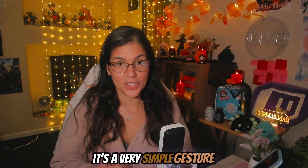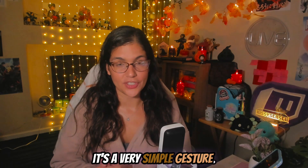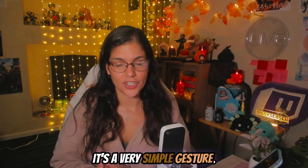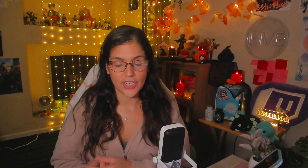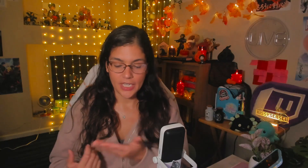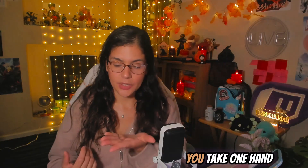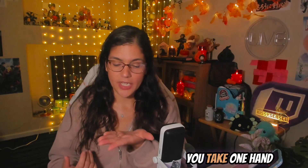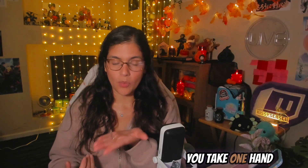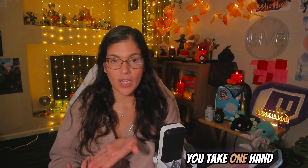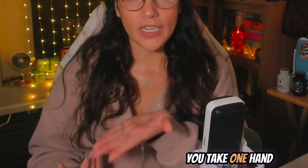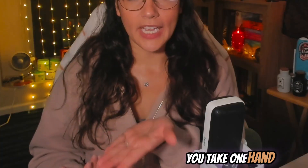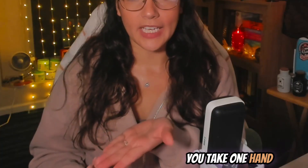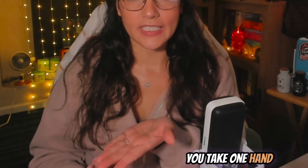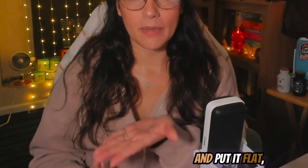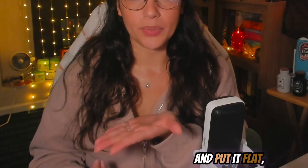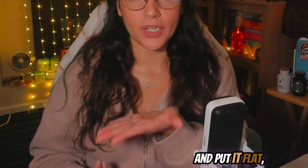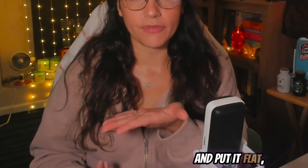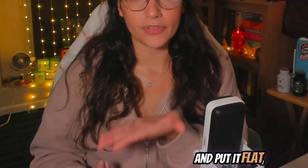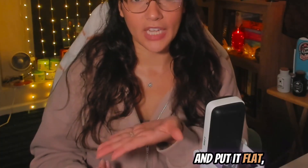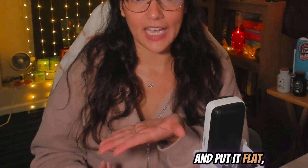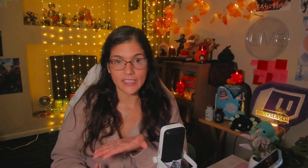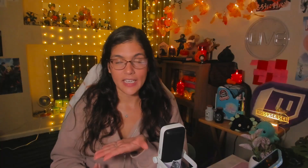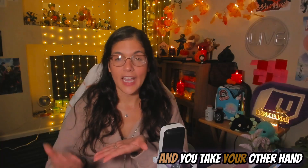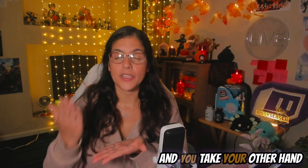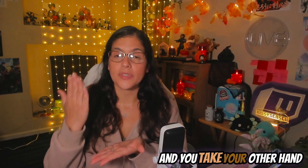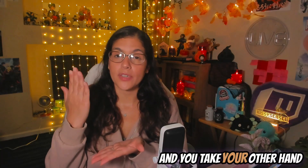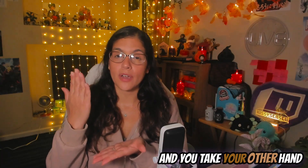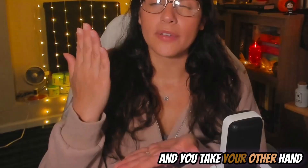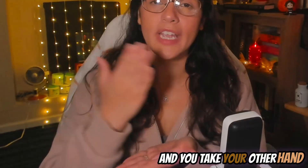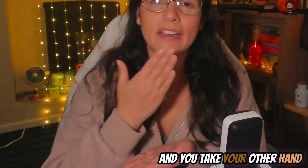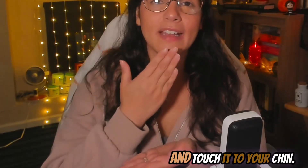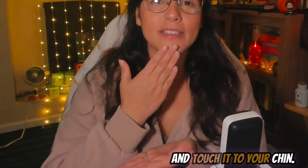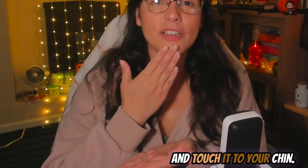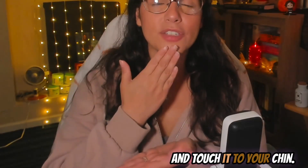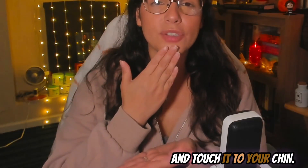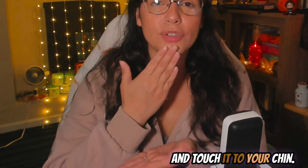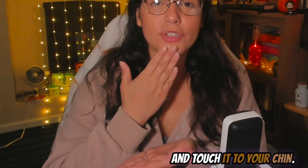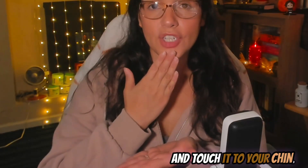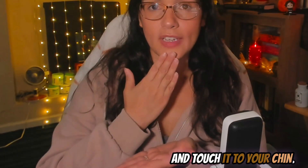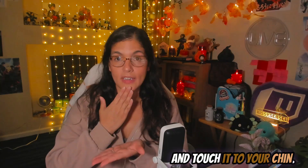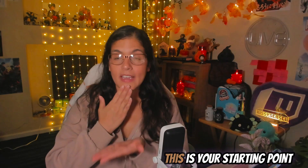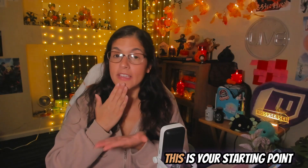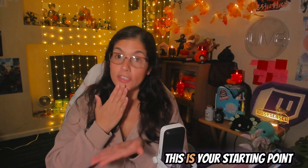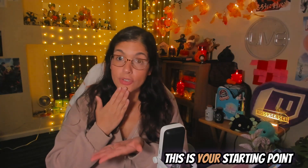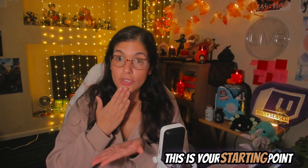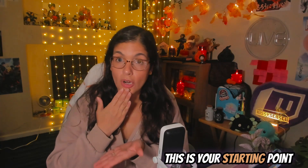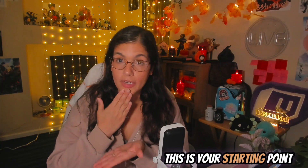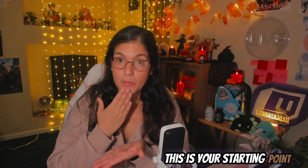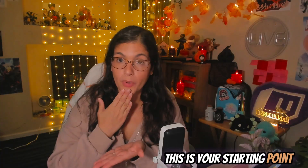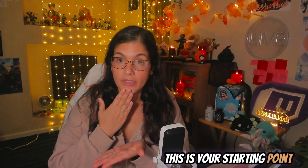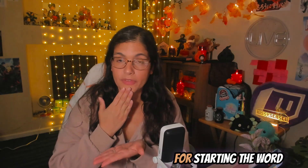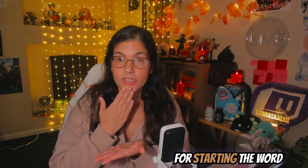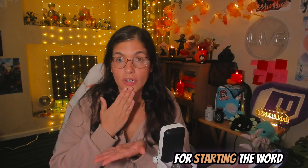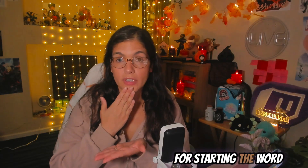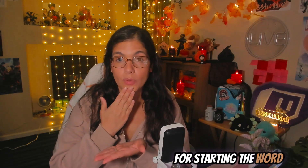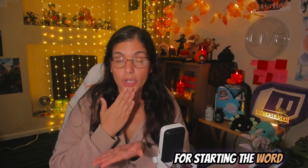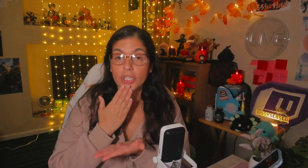gesture. You take one hand and put it flat, and you take your other hand and touch it to your chin. This is your starting point for starting the word